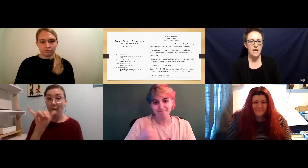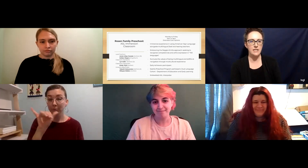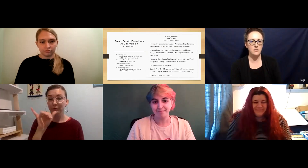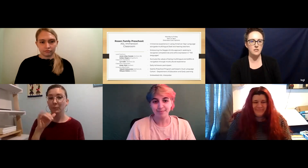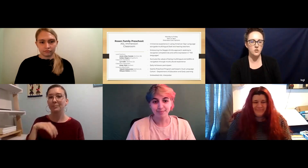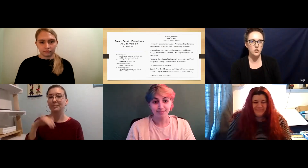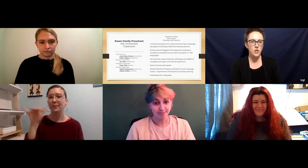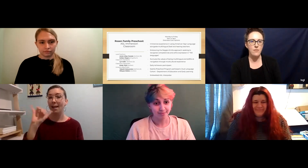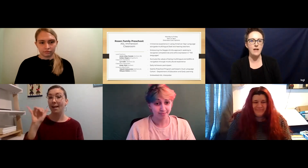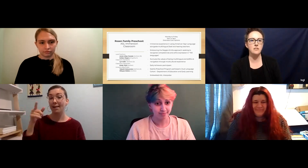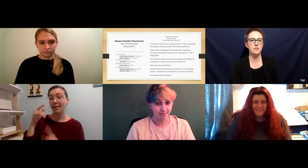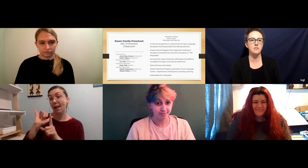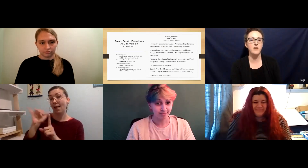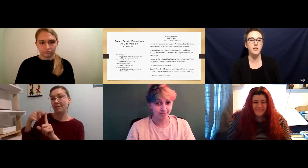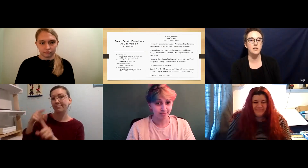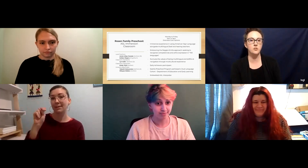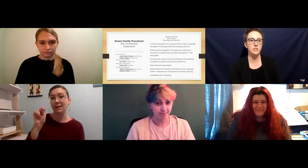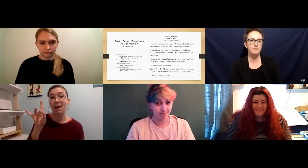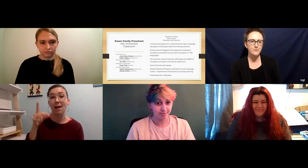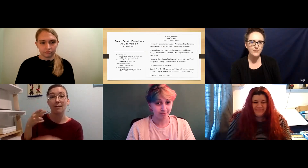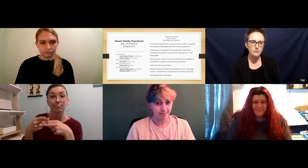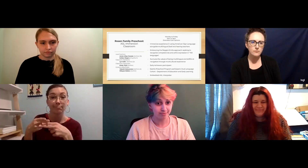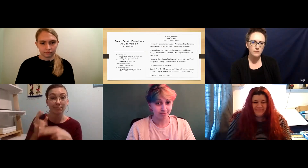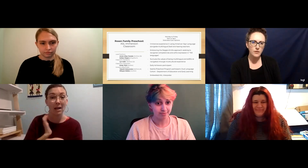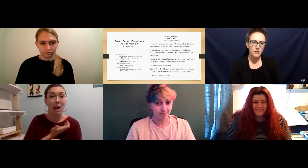modeling that and showing that to these very young children.